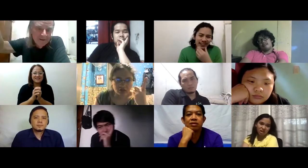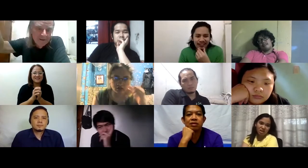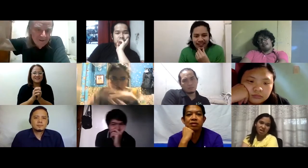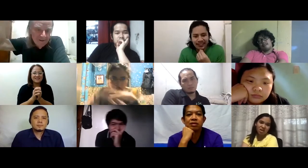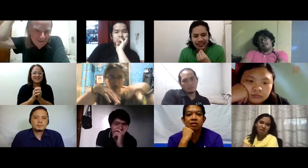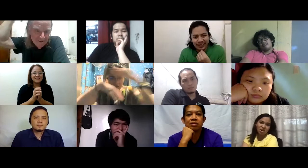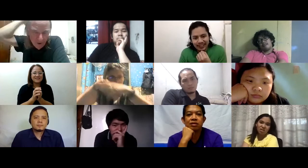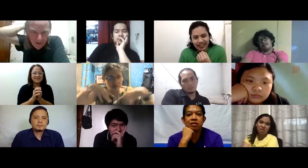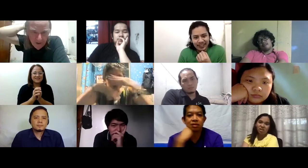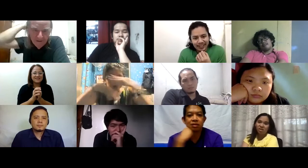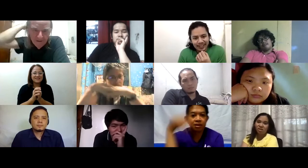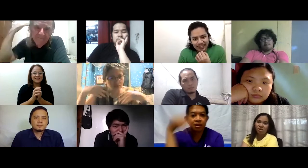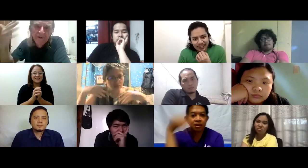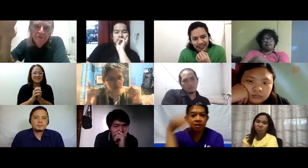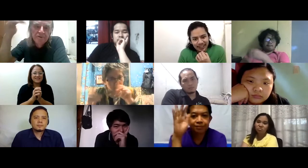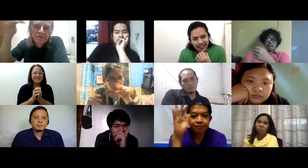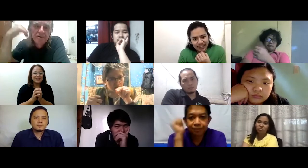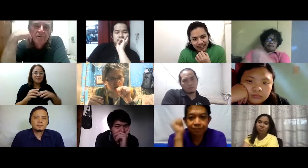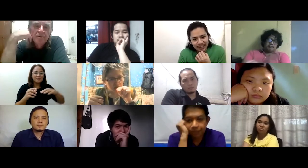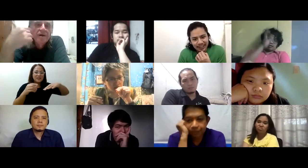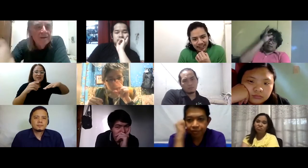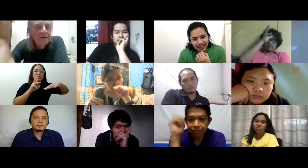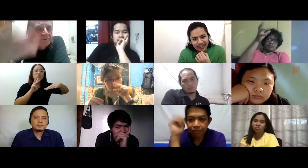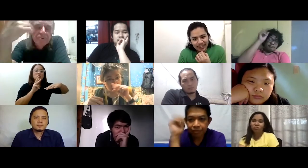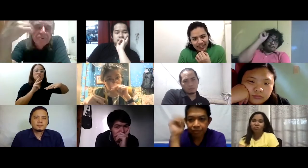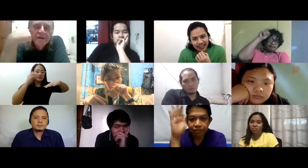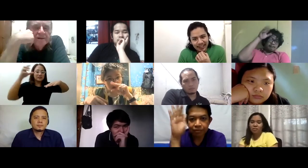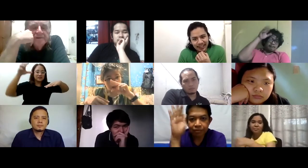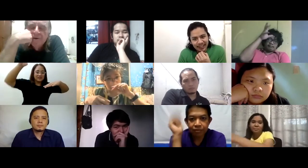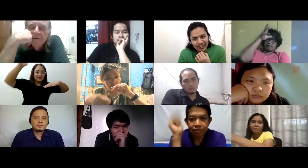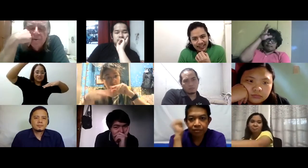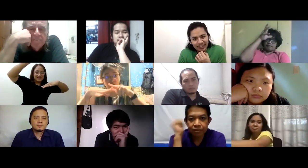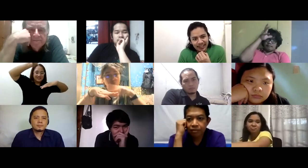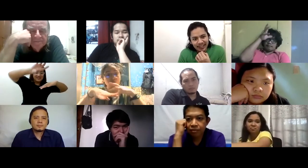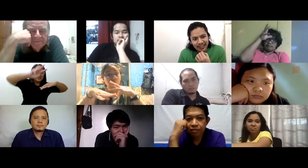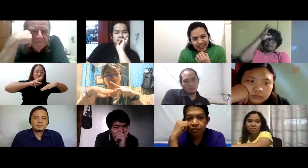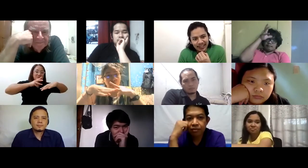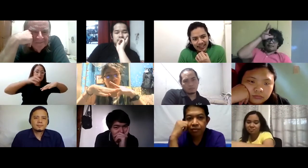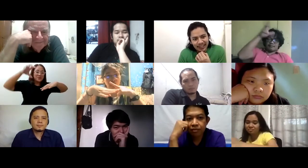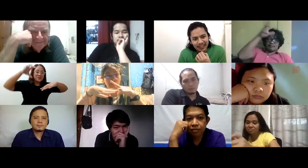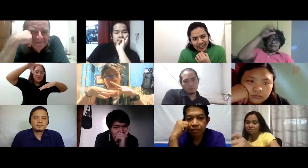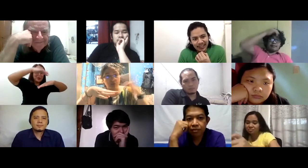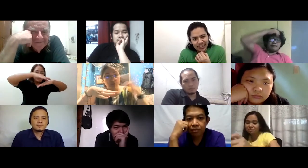So it's like, okay, finish. Okay, that's your idea, no problem.